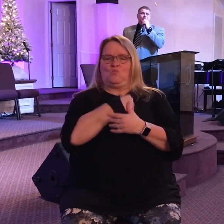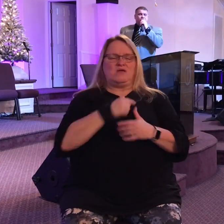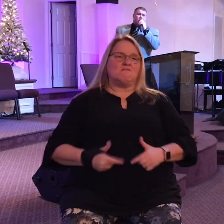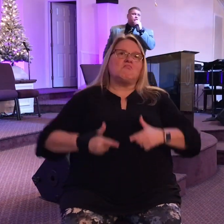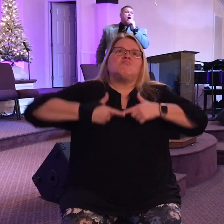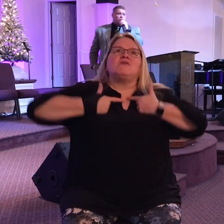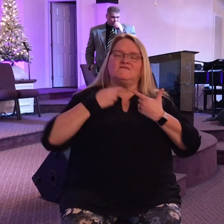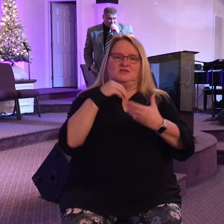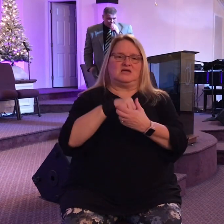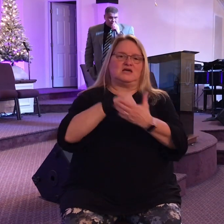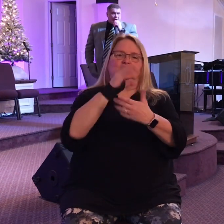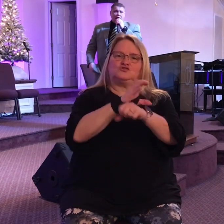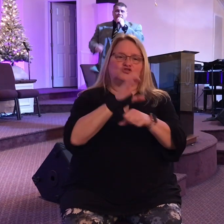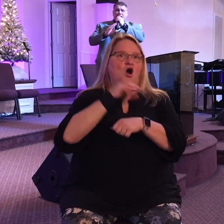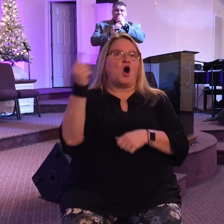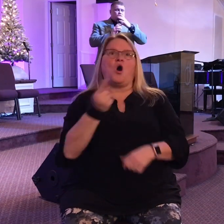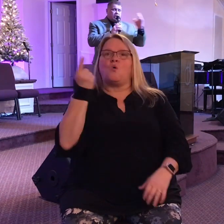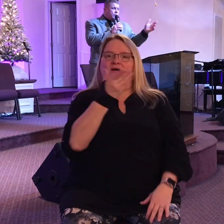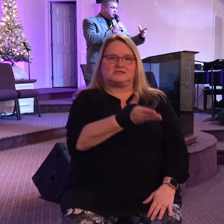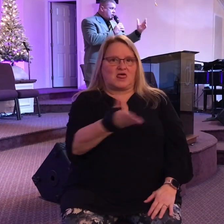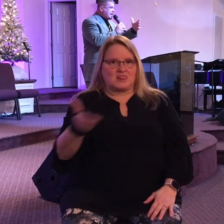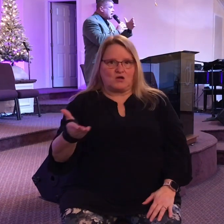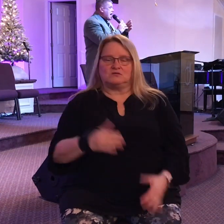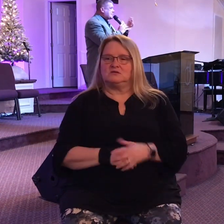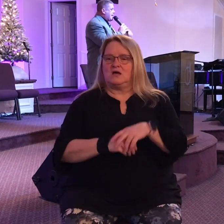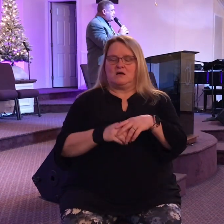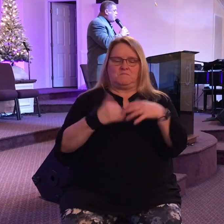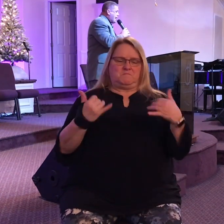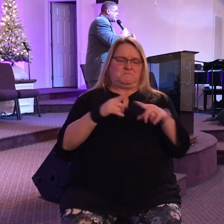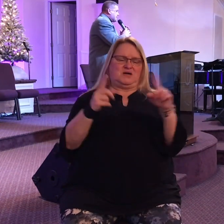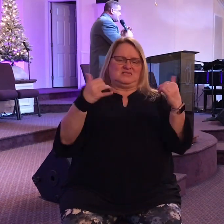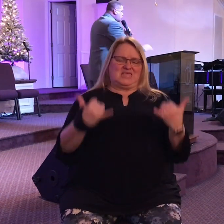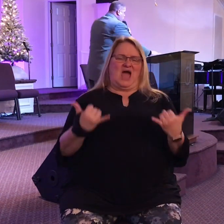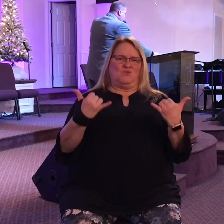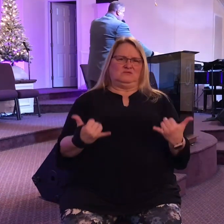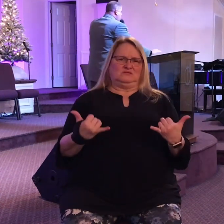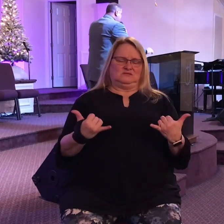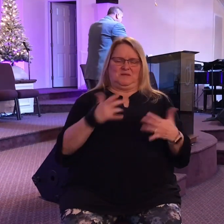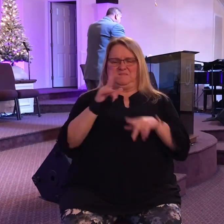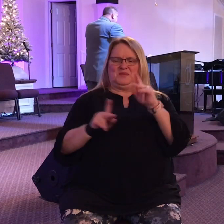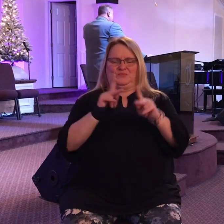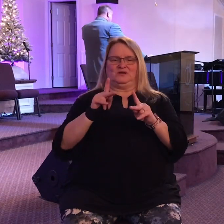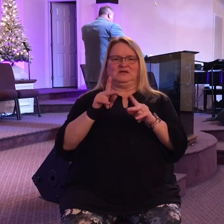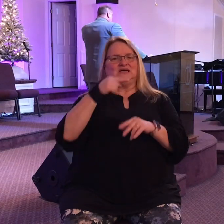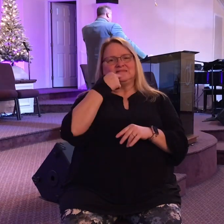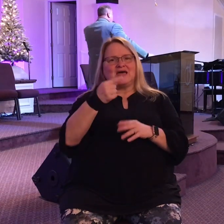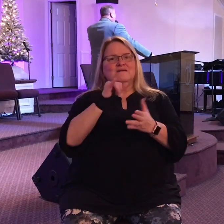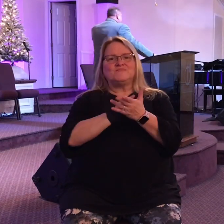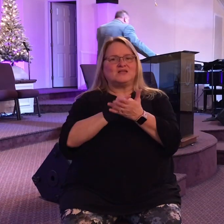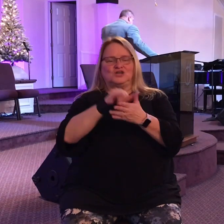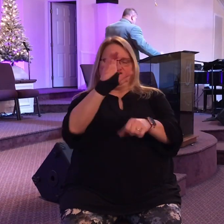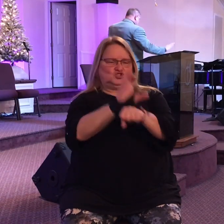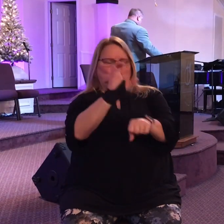seemed like we was at church all the time. And this generation has gotten into a mindset that church attendance is no